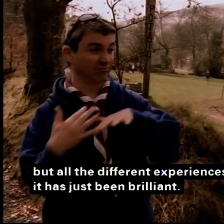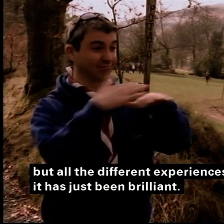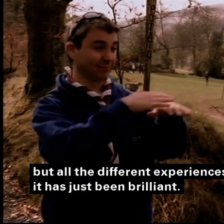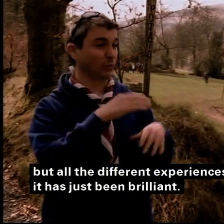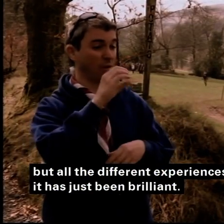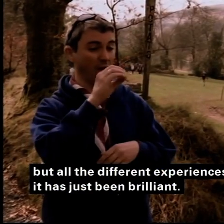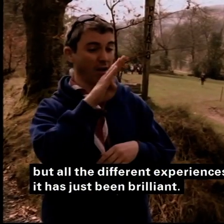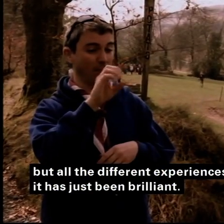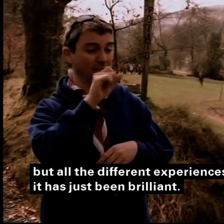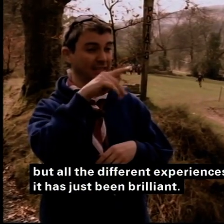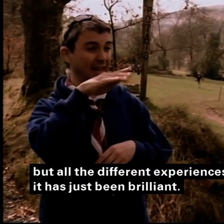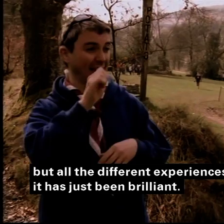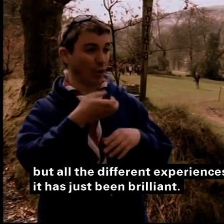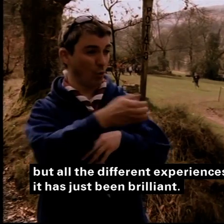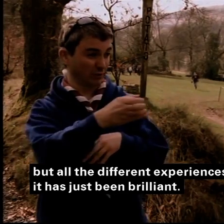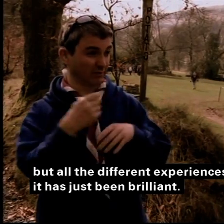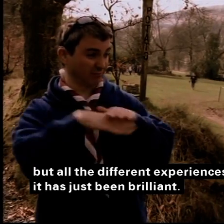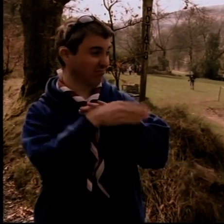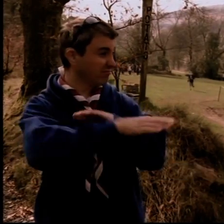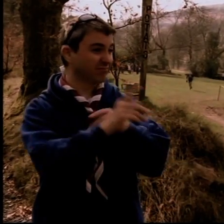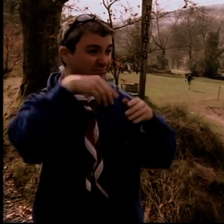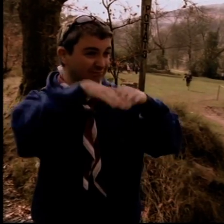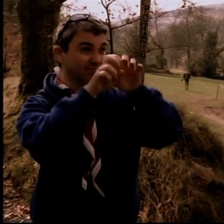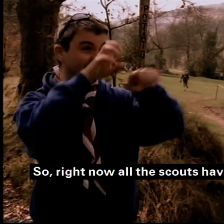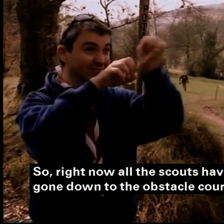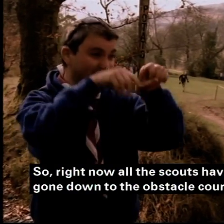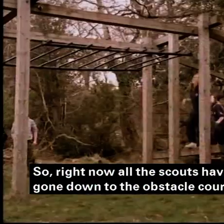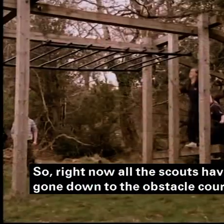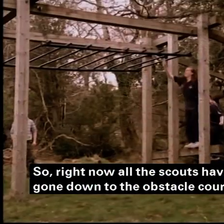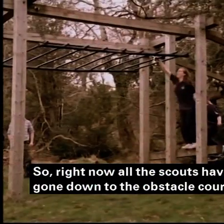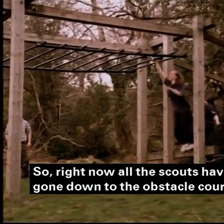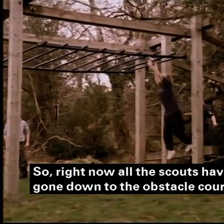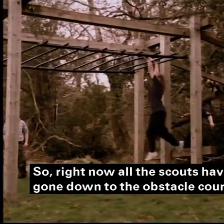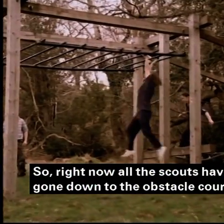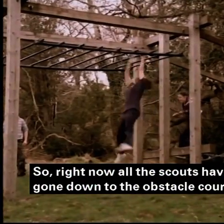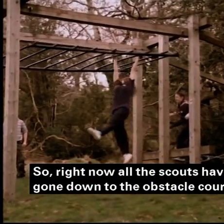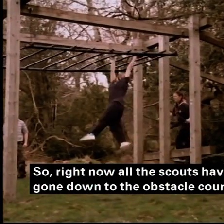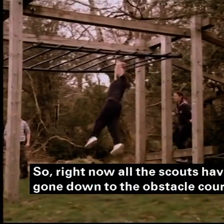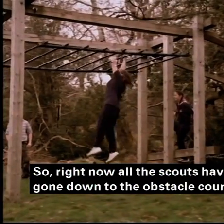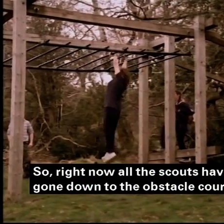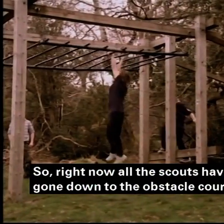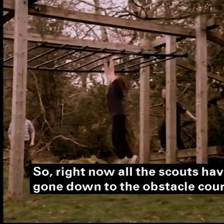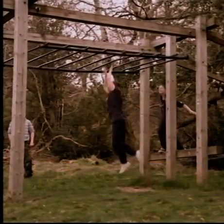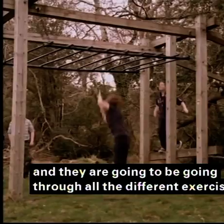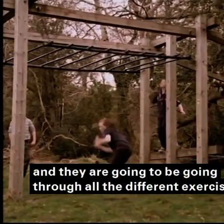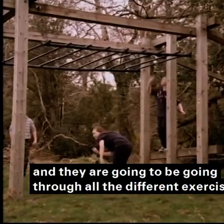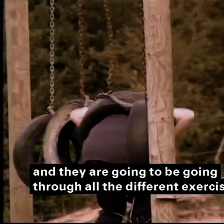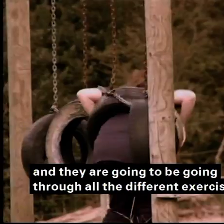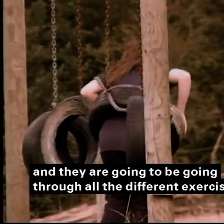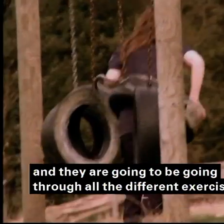all the Scouts have gone down to the obstacle course and they're going to be going through all the different exercises that they have to do there. So that